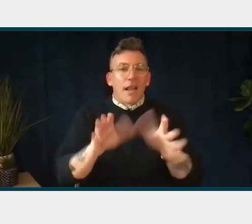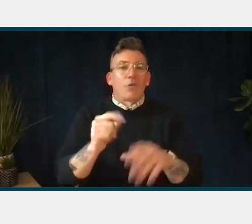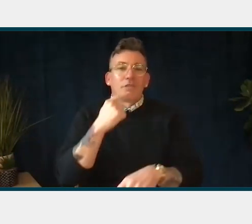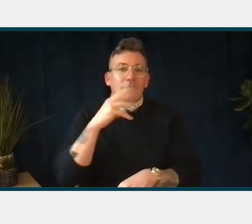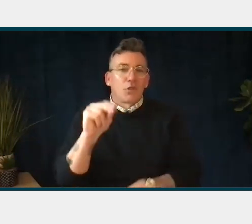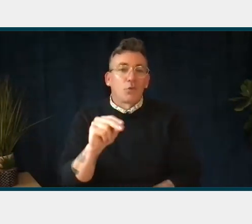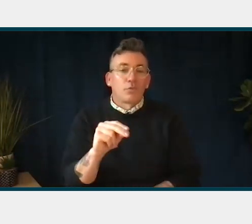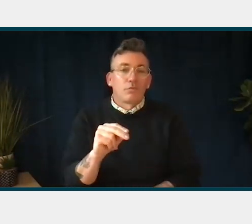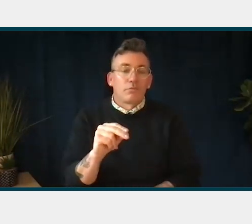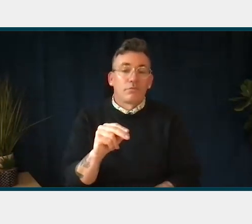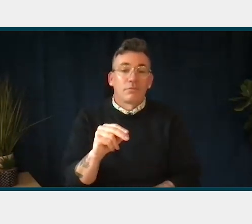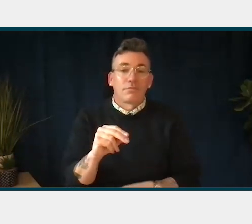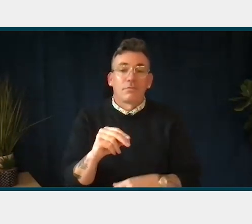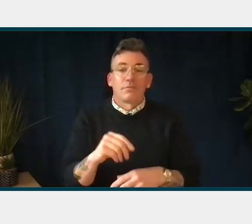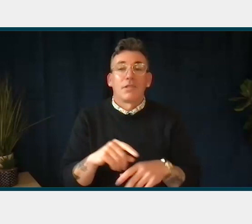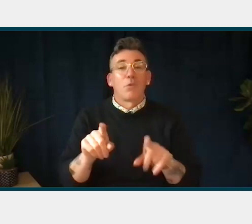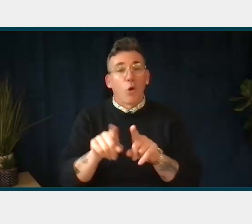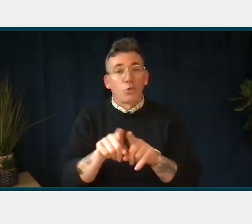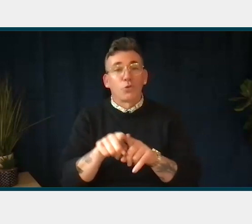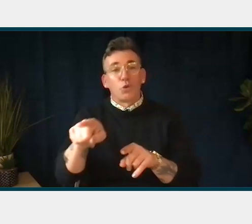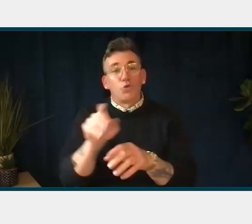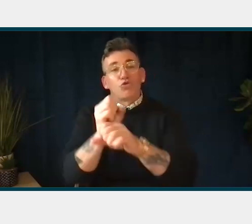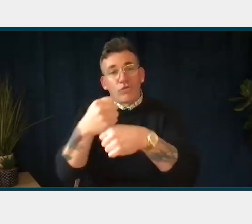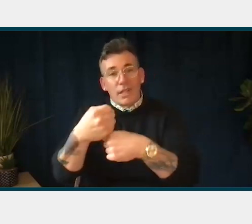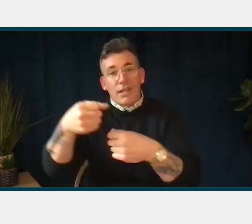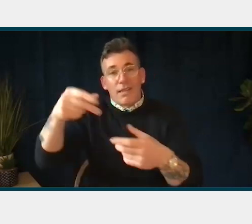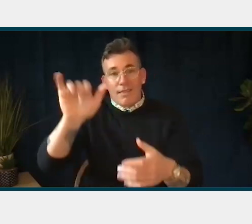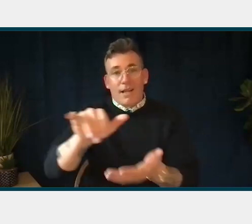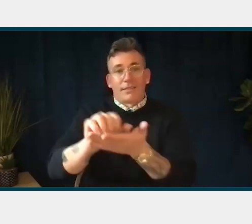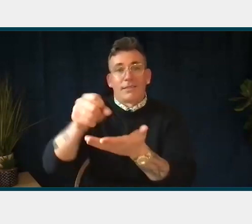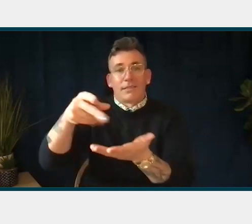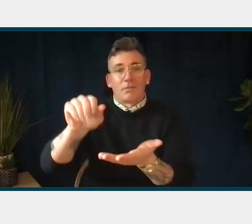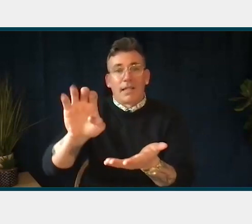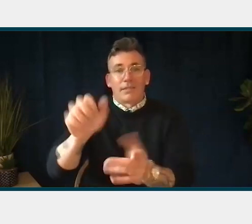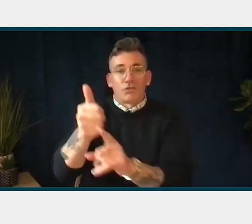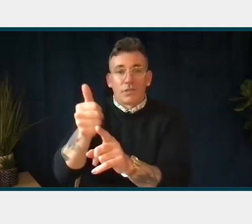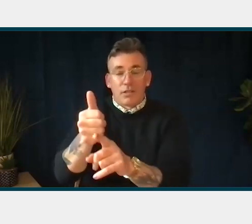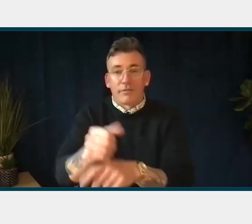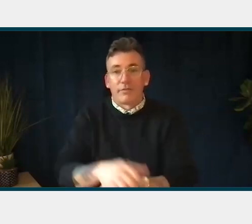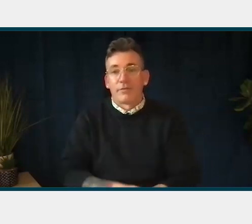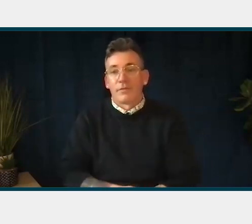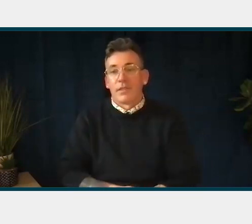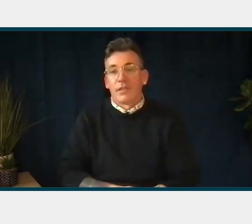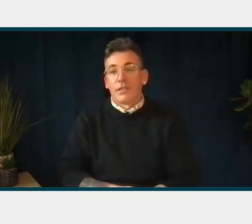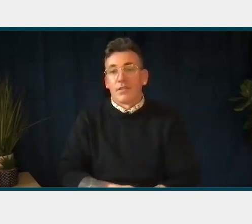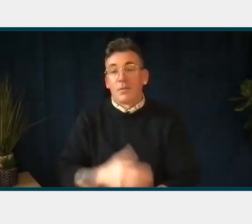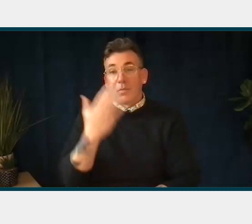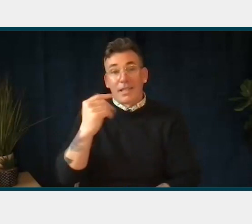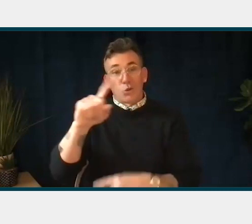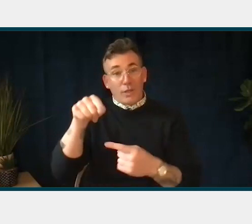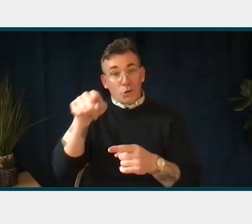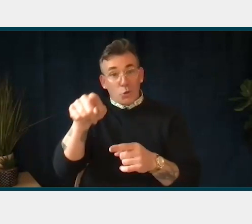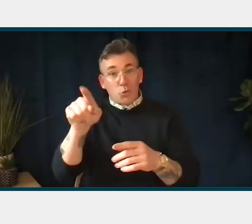room. You're allowed to say no. But also, you create that space for yourself.